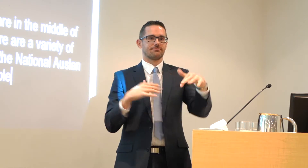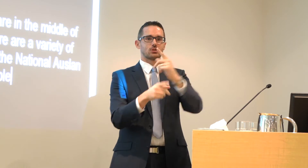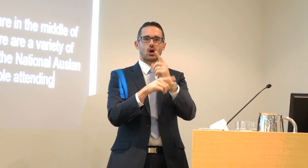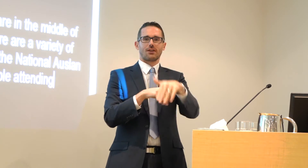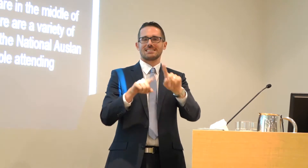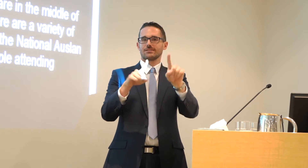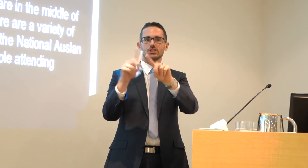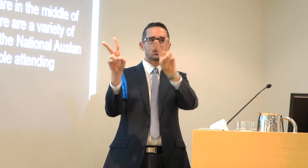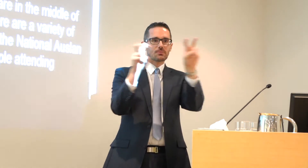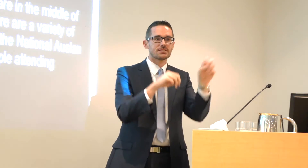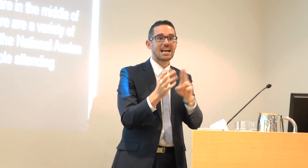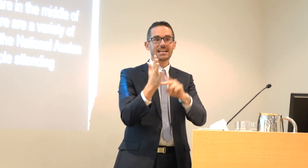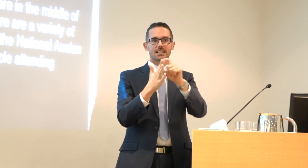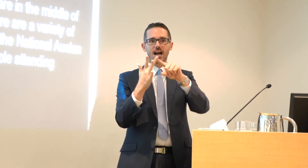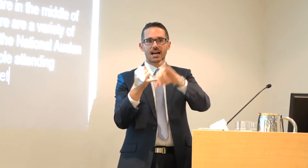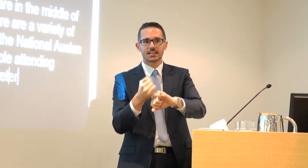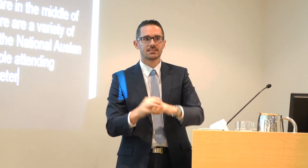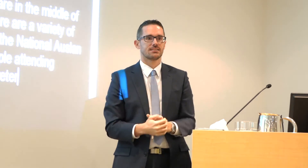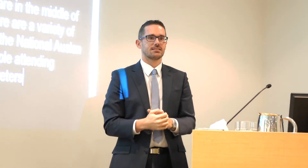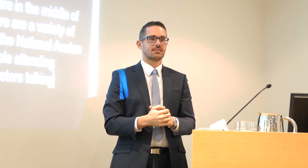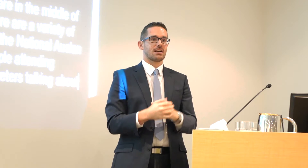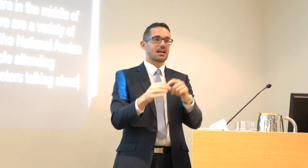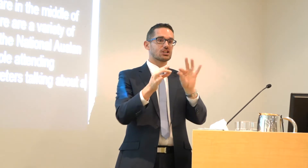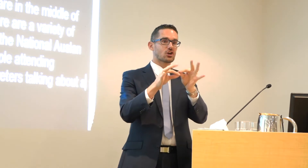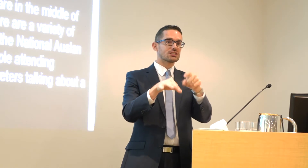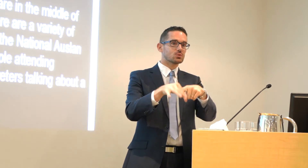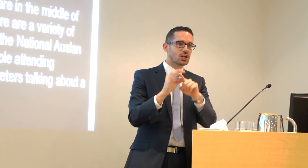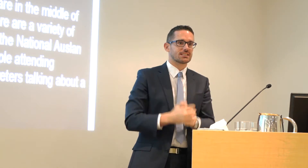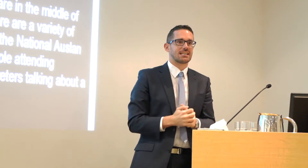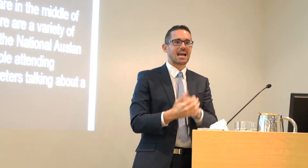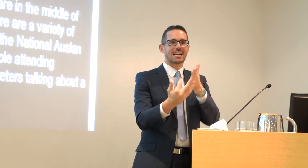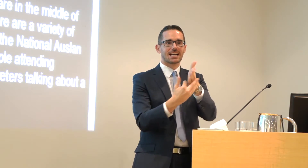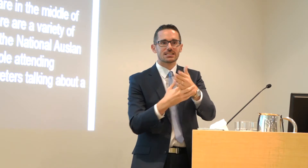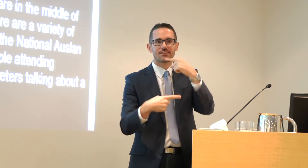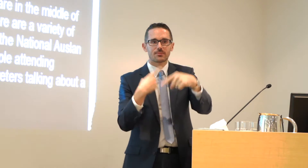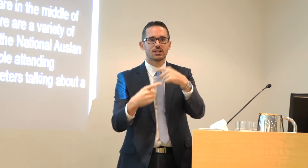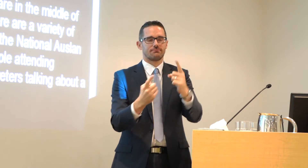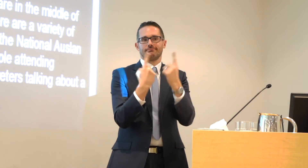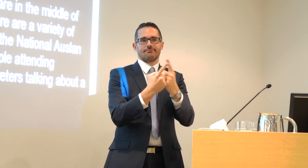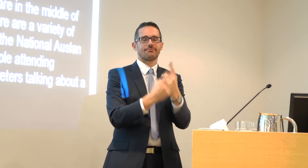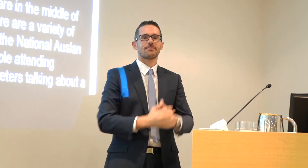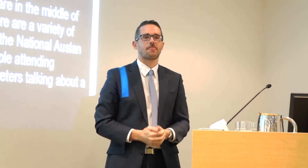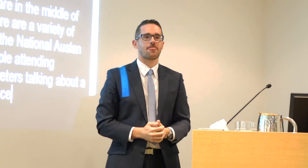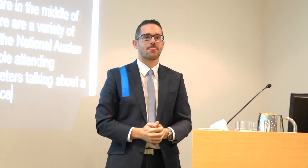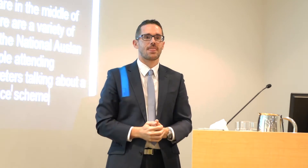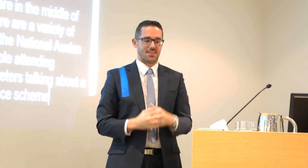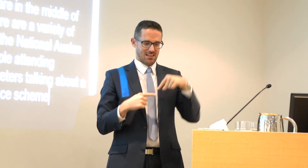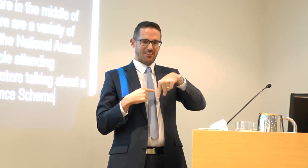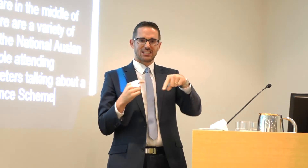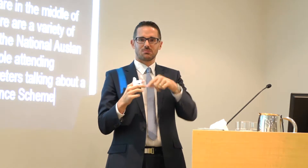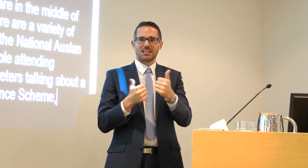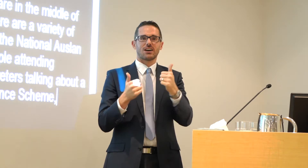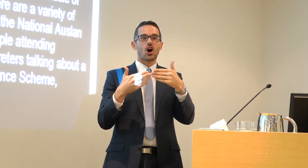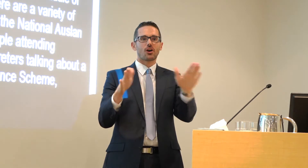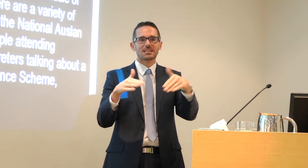community members and interpreters, talking about a variety of topics such as the National Disability Insurance Scheme, interpreter equality,